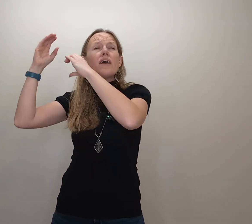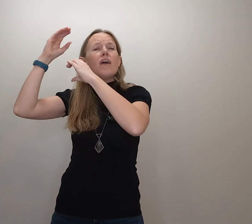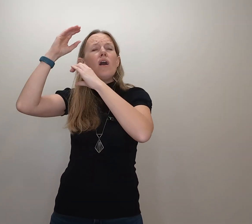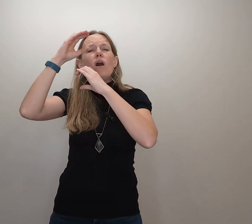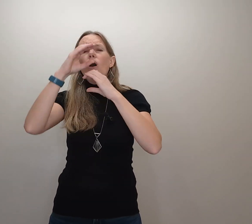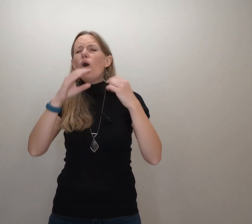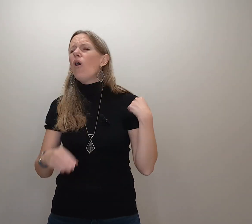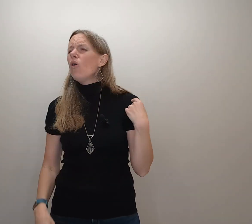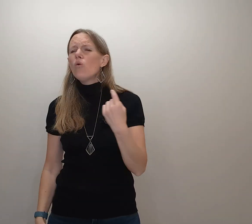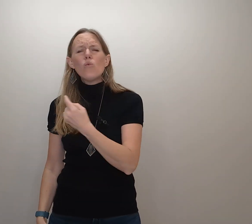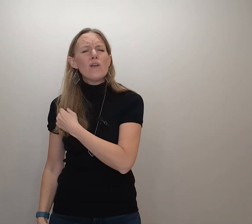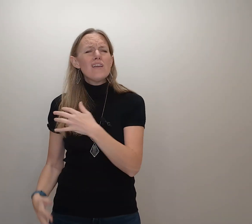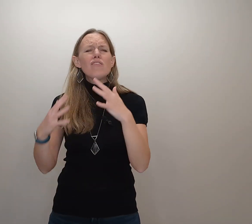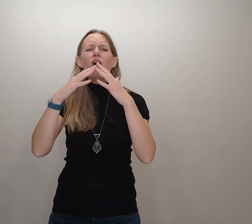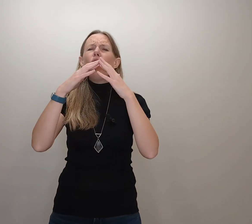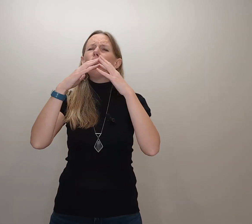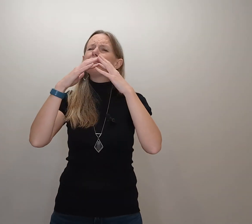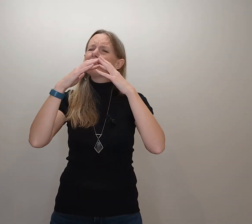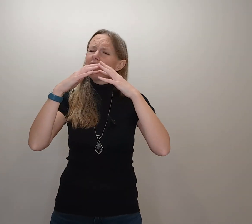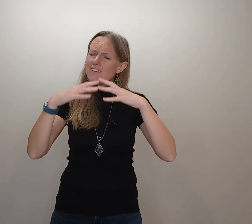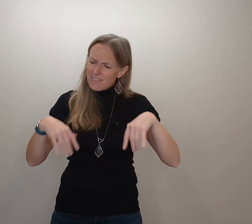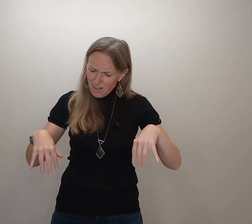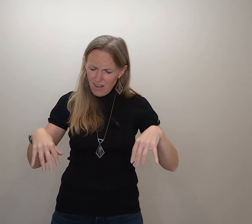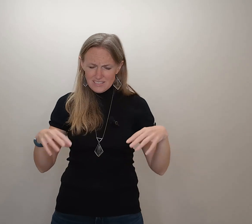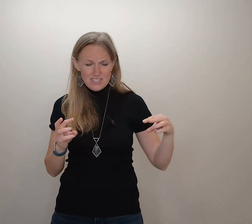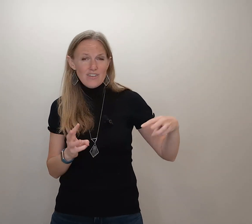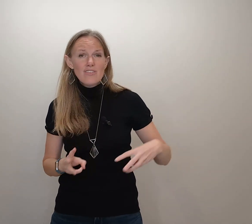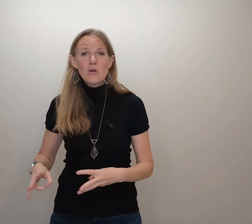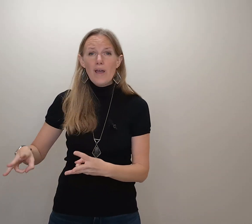way. Oh, we've hopelessly lost the way.